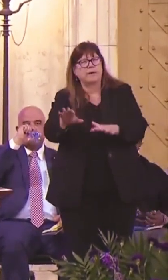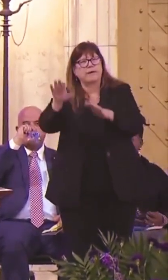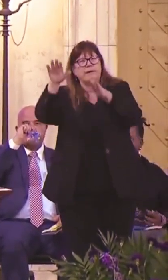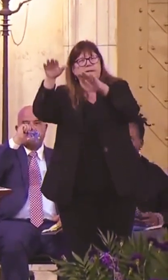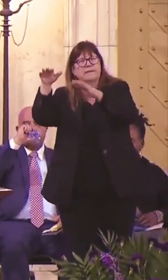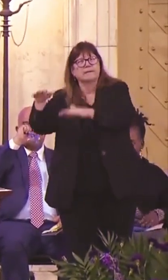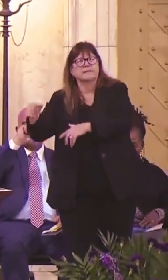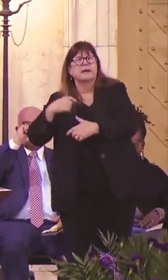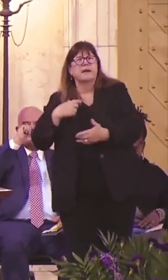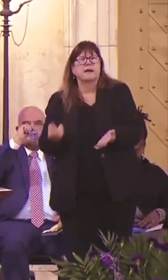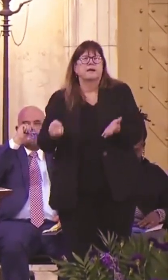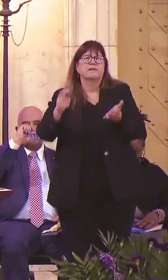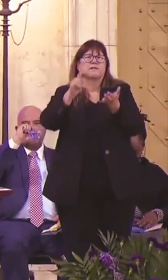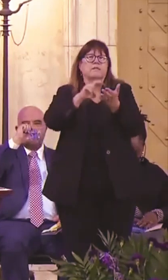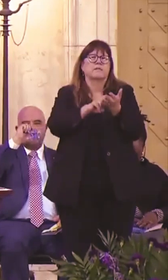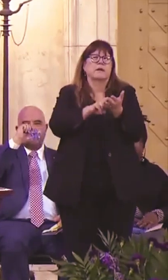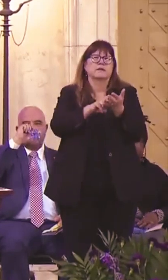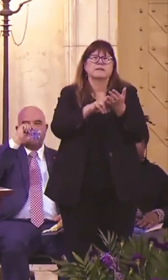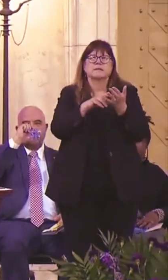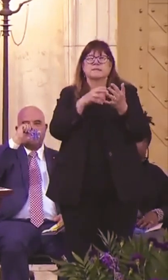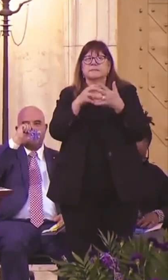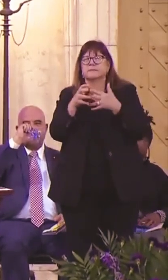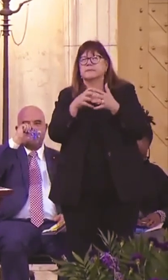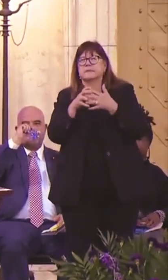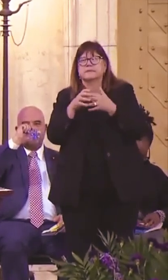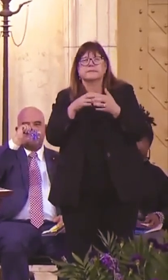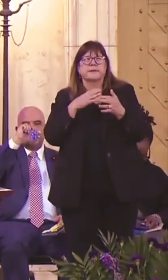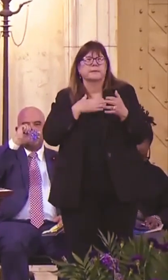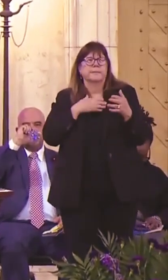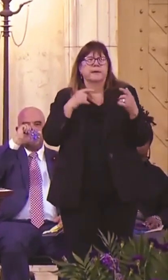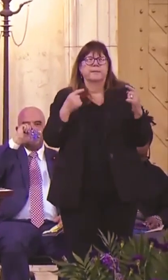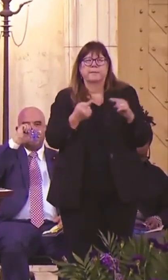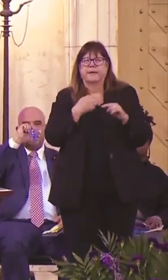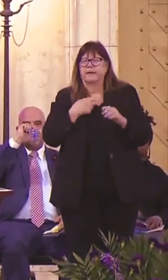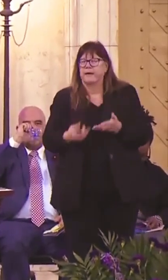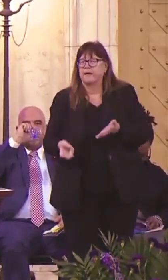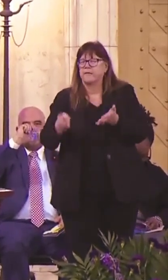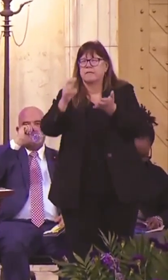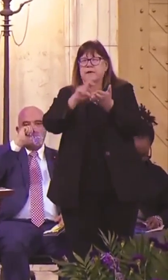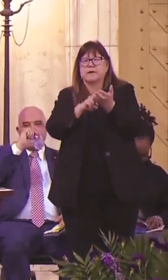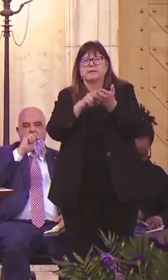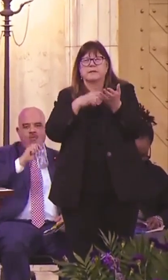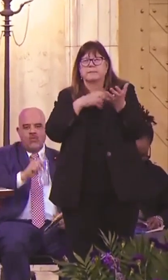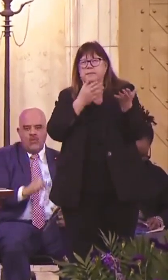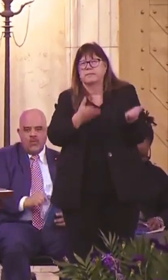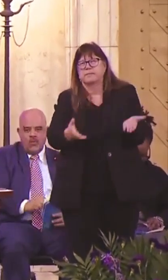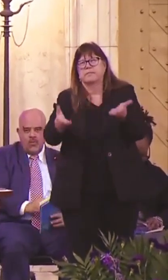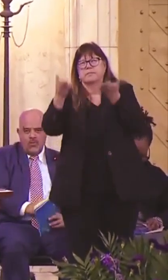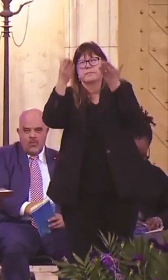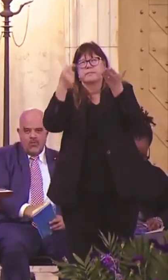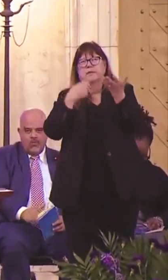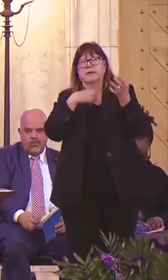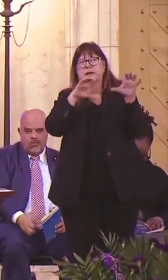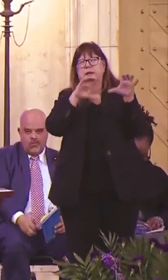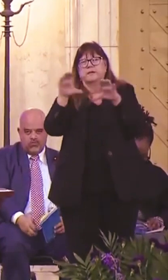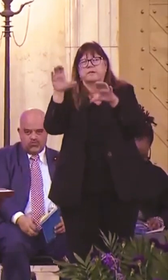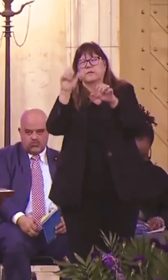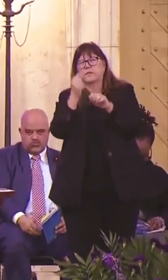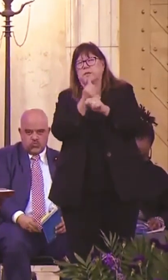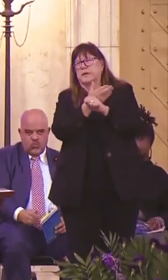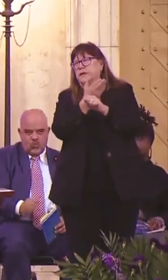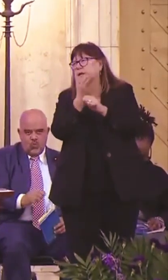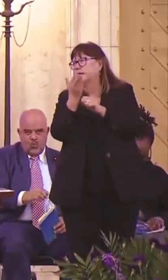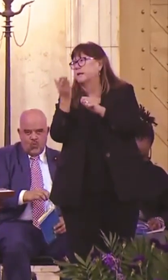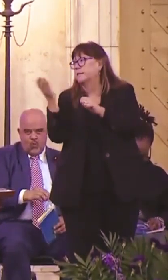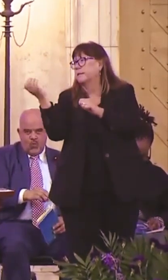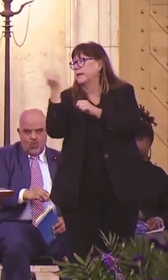up in spite of the ache. I'll rise up and I'll do it a